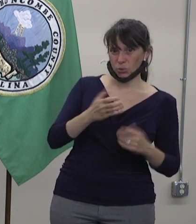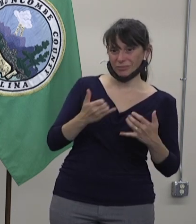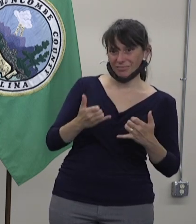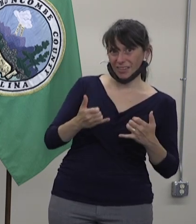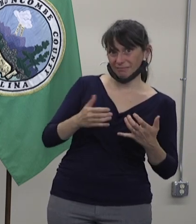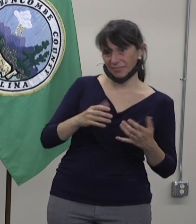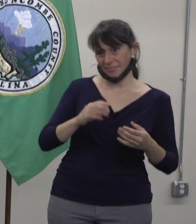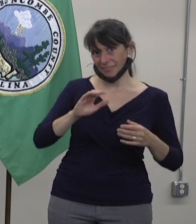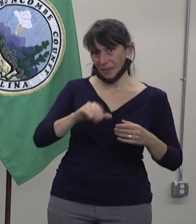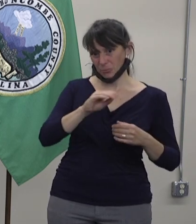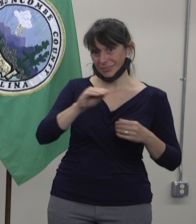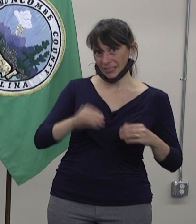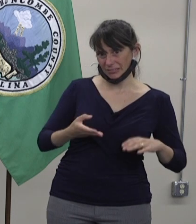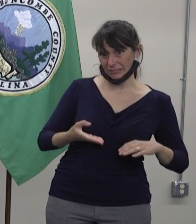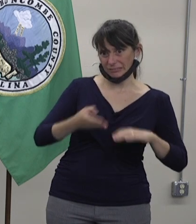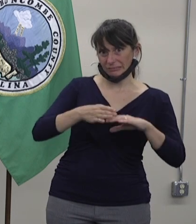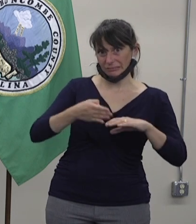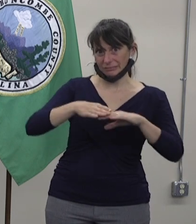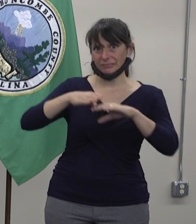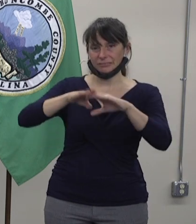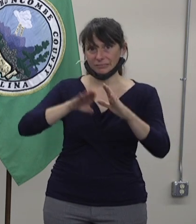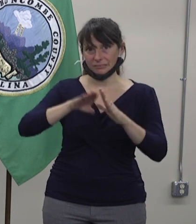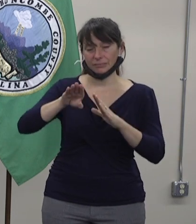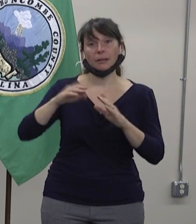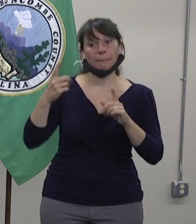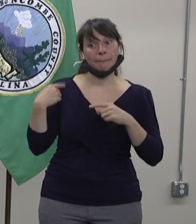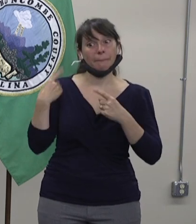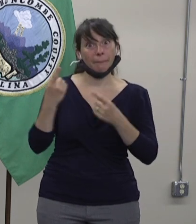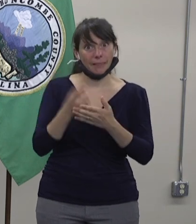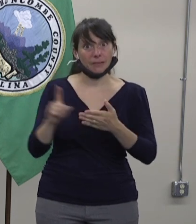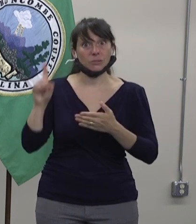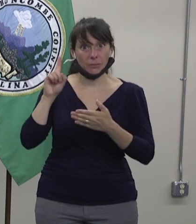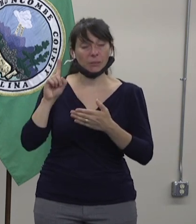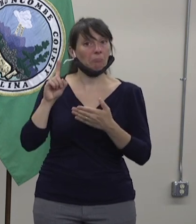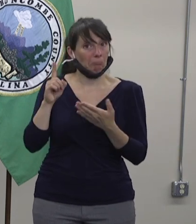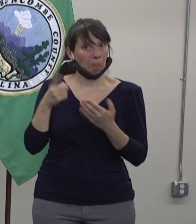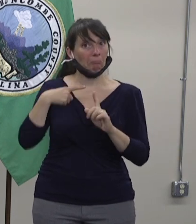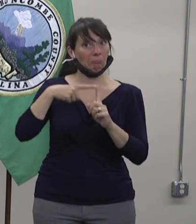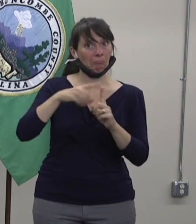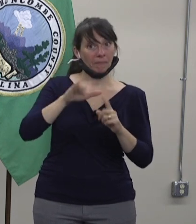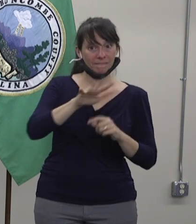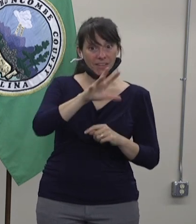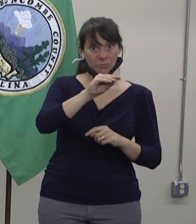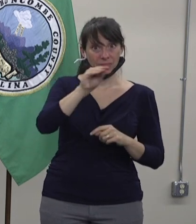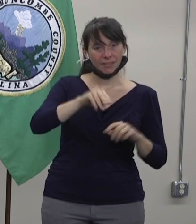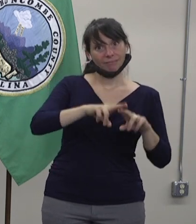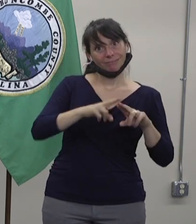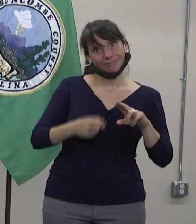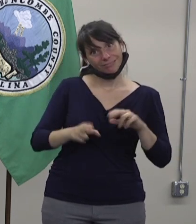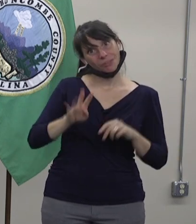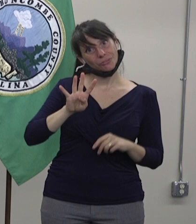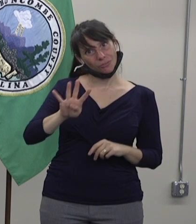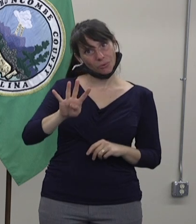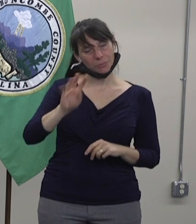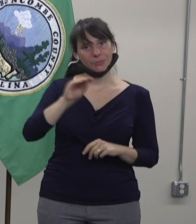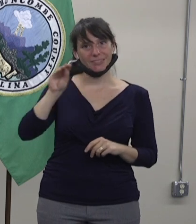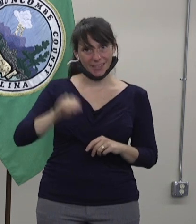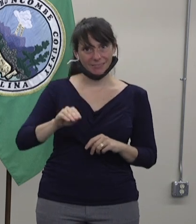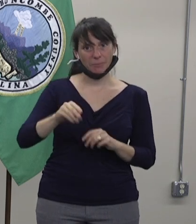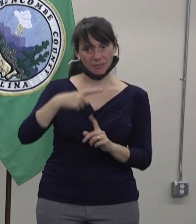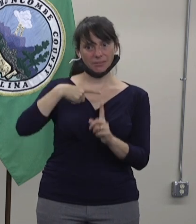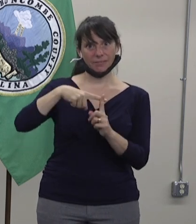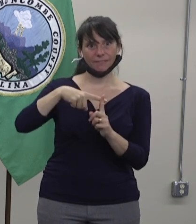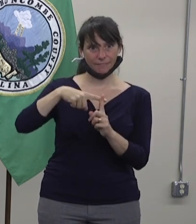Last week, this percent decreased slightly to 4.5% of tests in Buncombe County residents coming back positive for